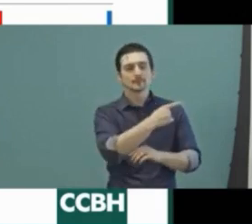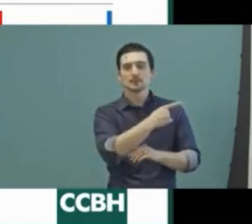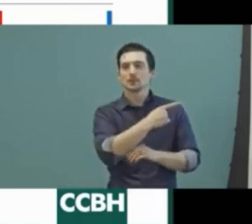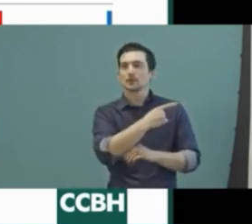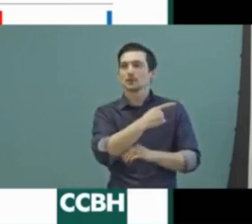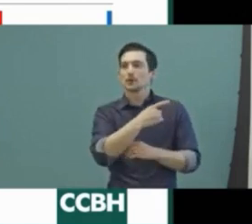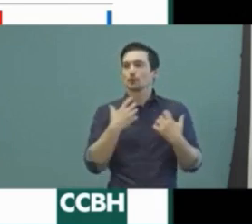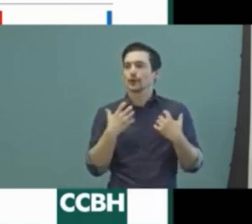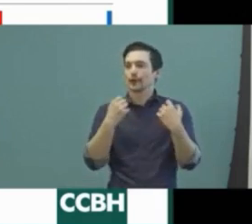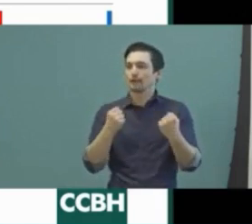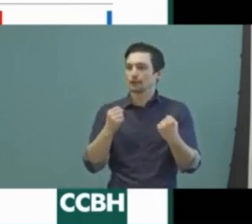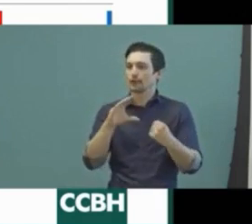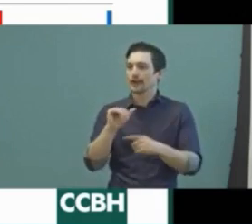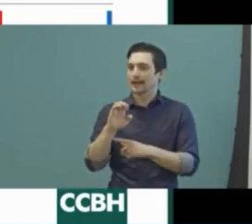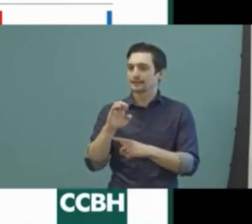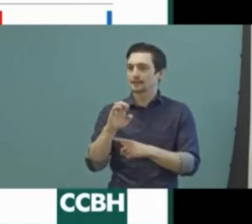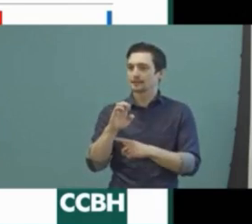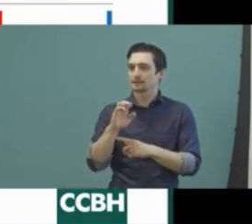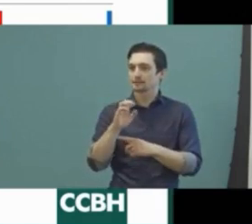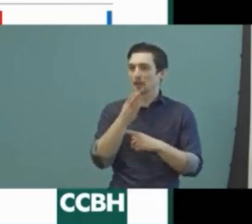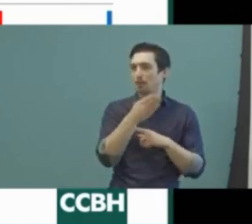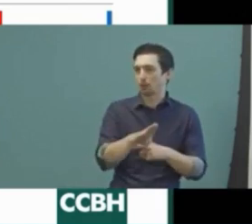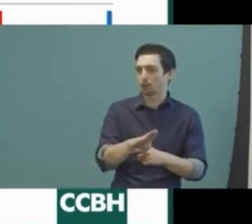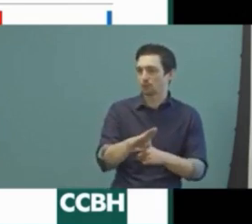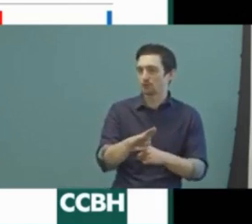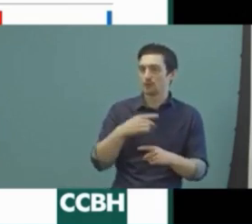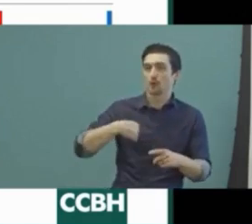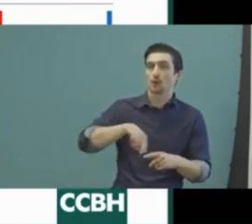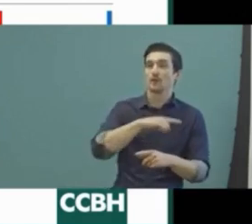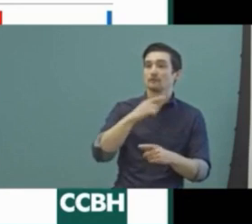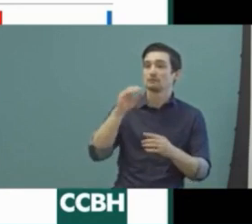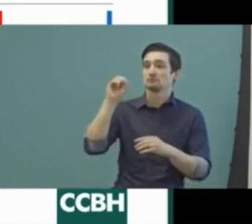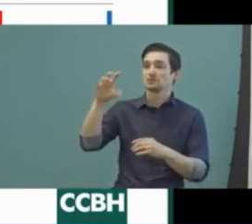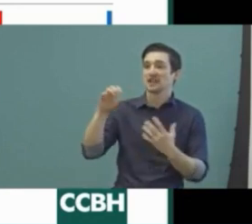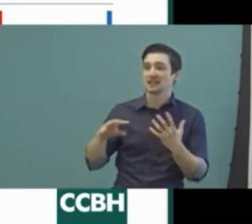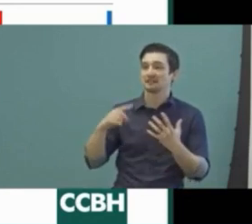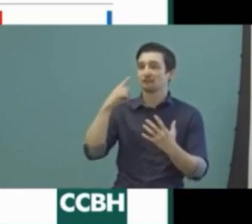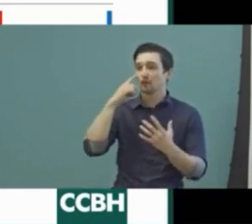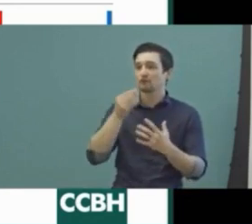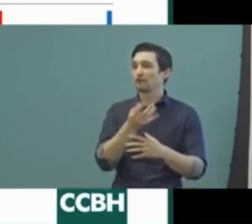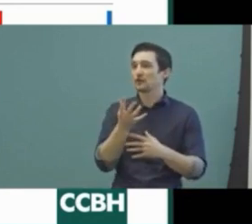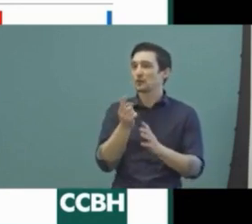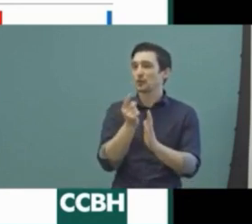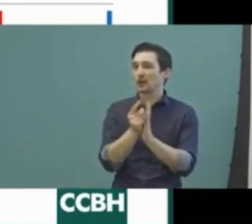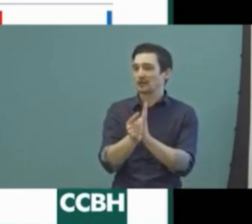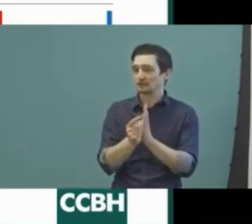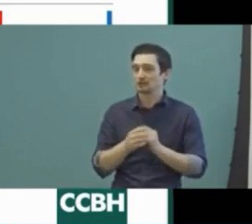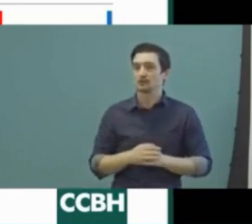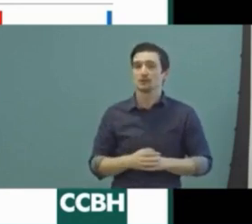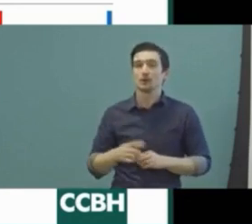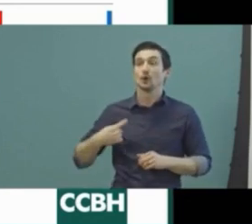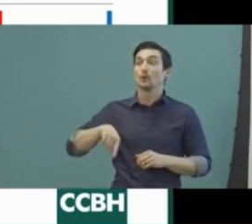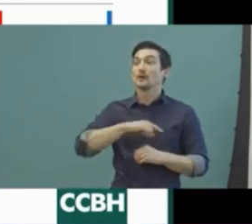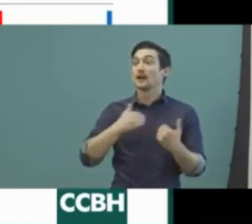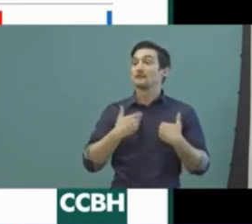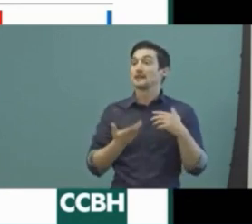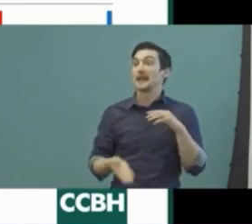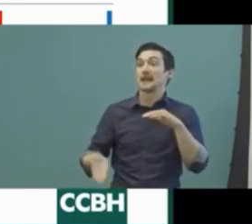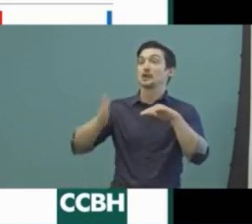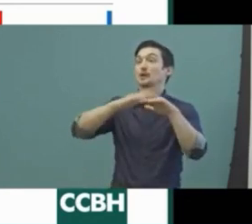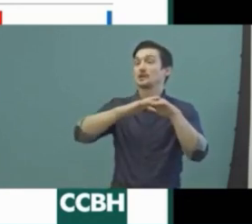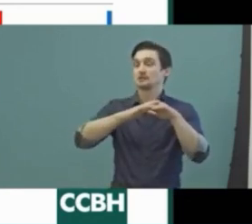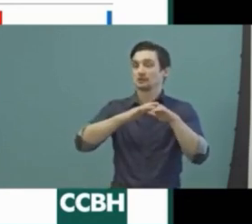recovered cases in blue, and we've been presenting those now for a few weeks. We continue to have an increase in the number